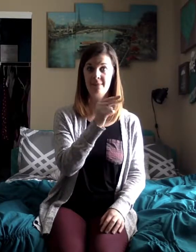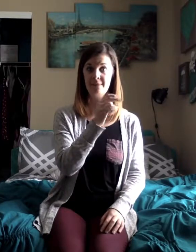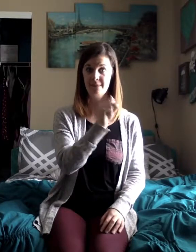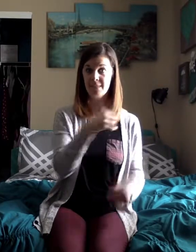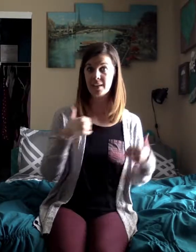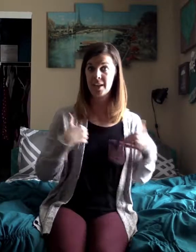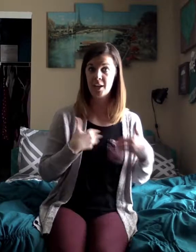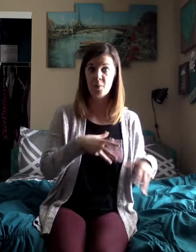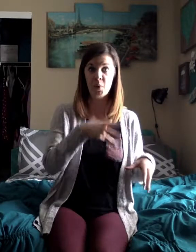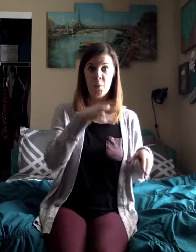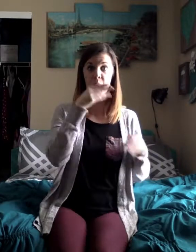oxygen,